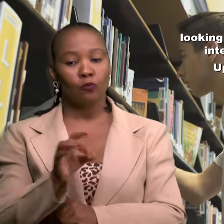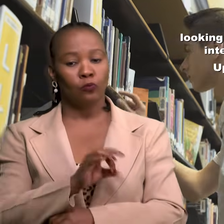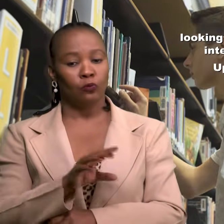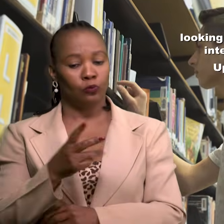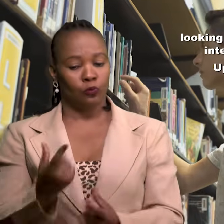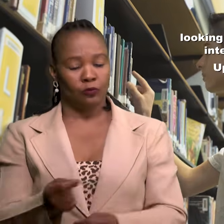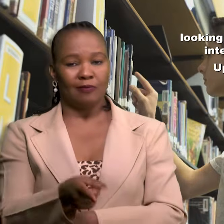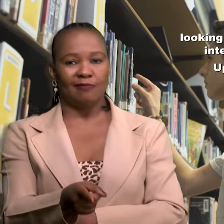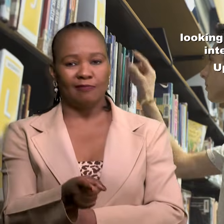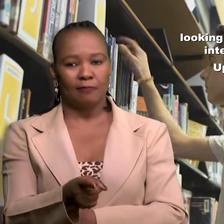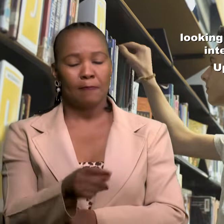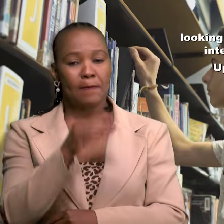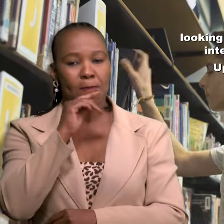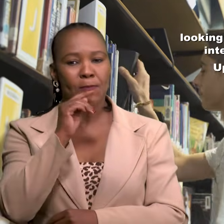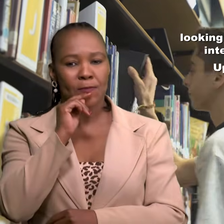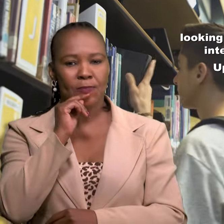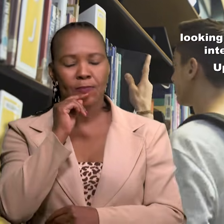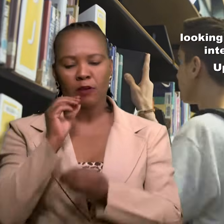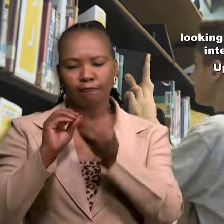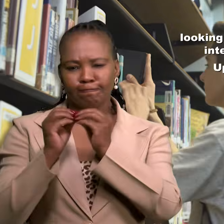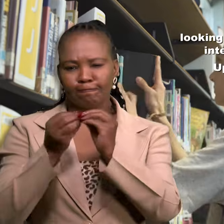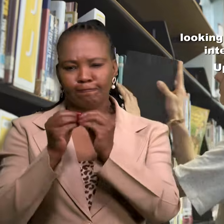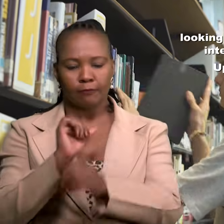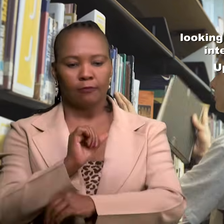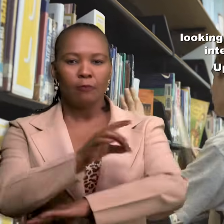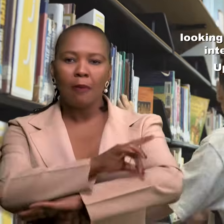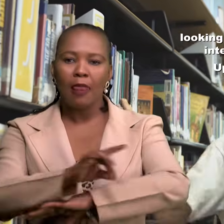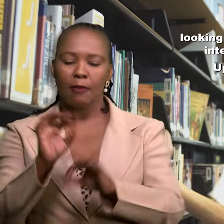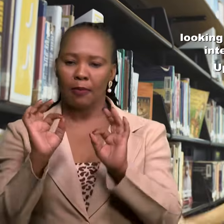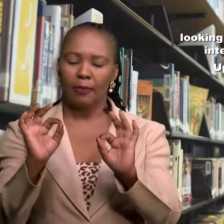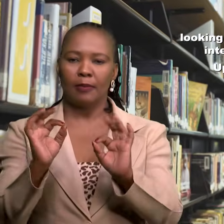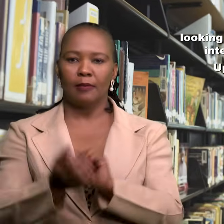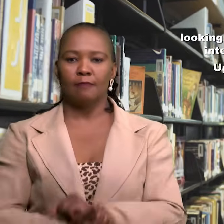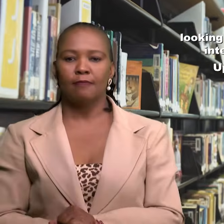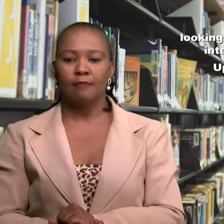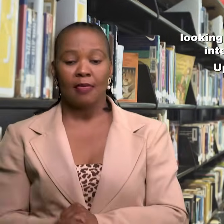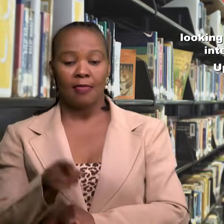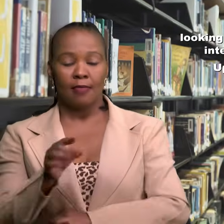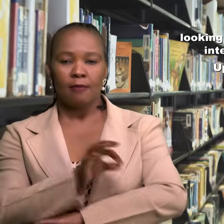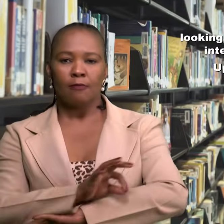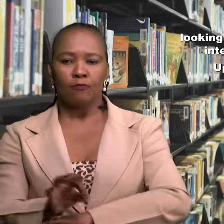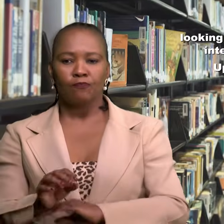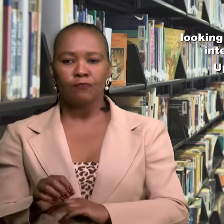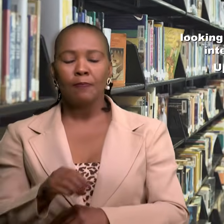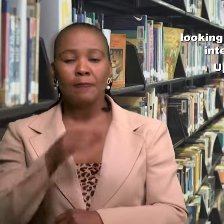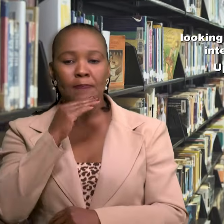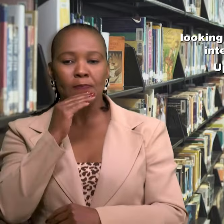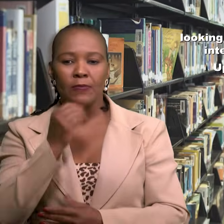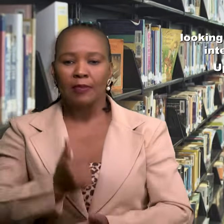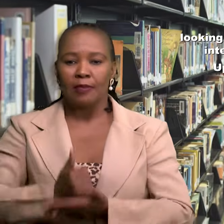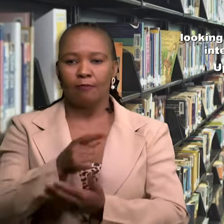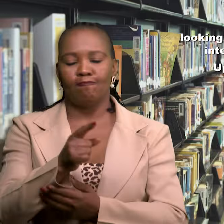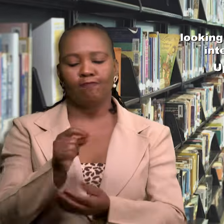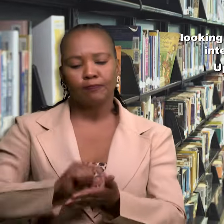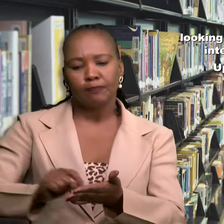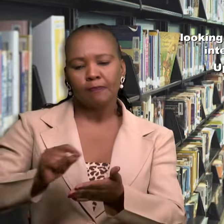As you do this, you will need to update and refine your plan. This plan will help you